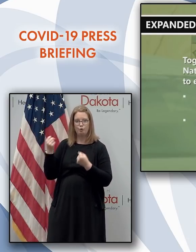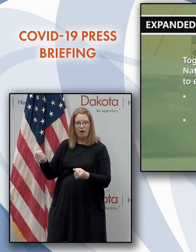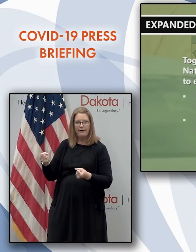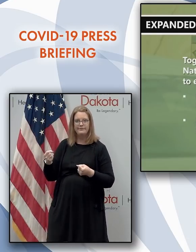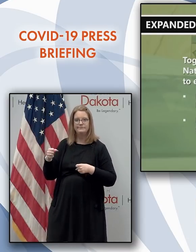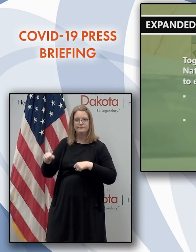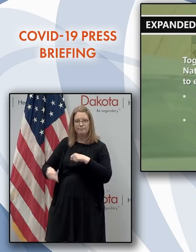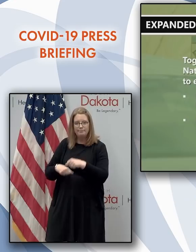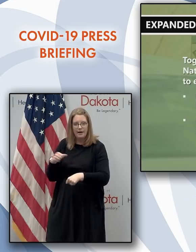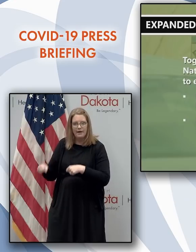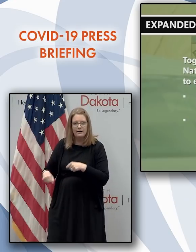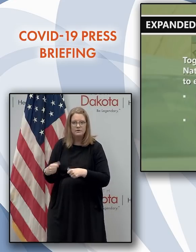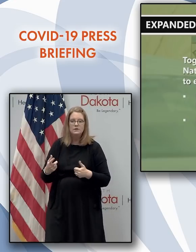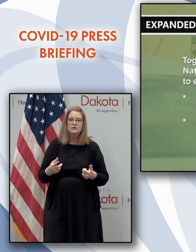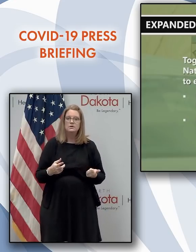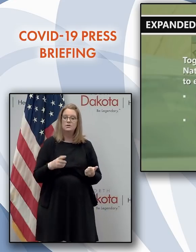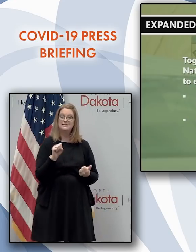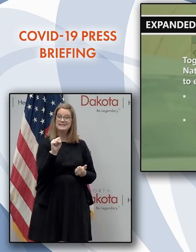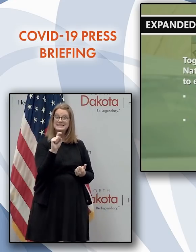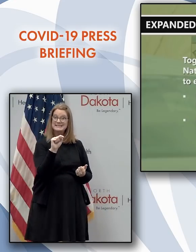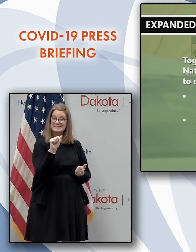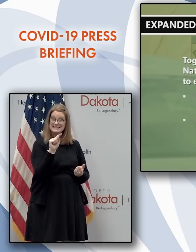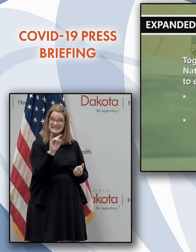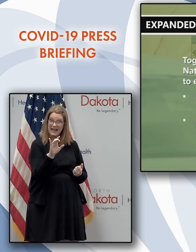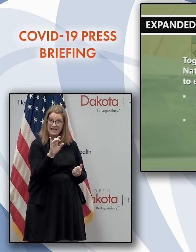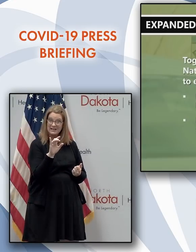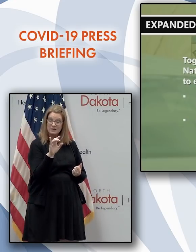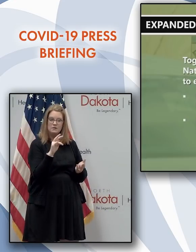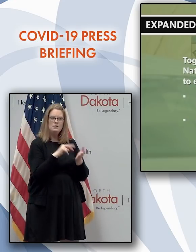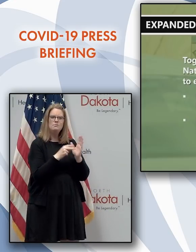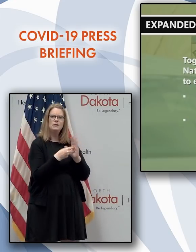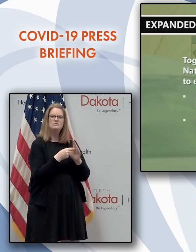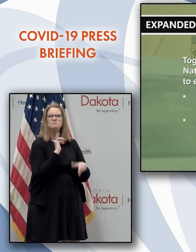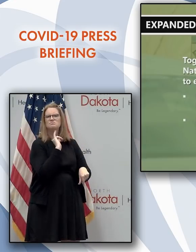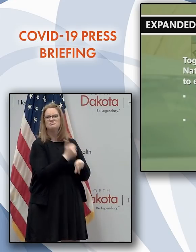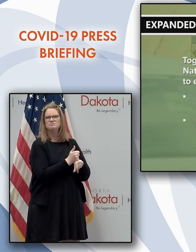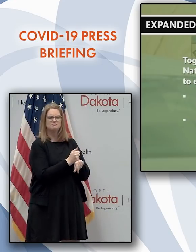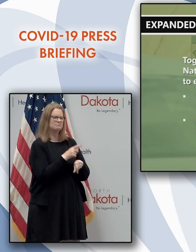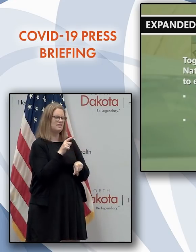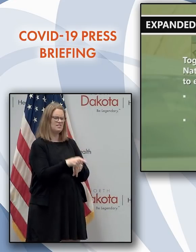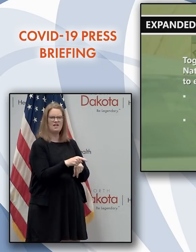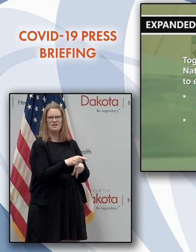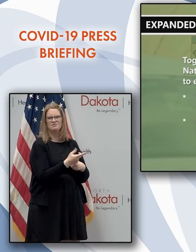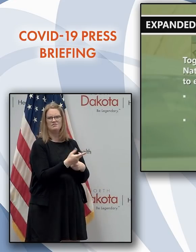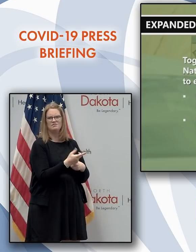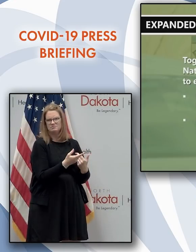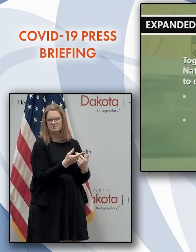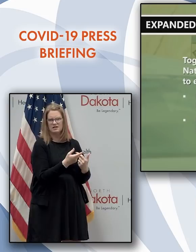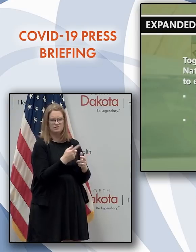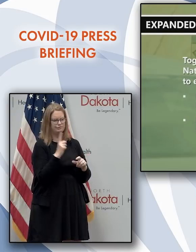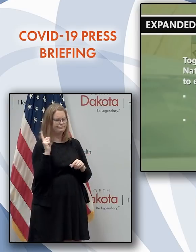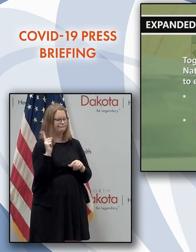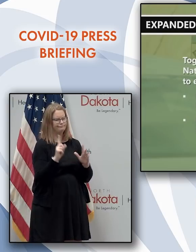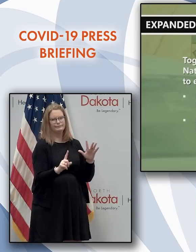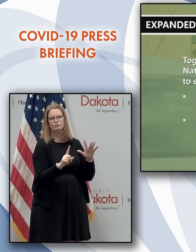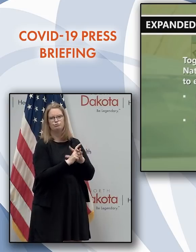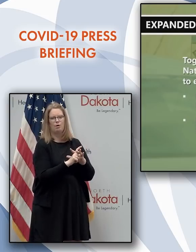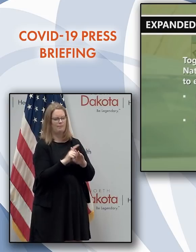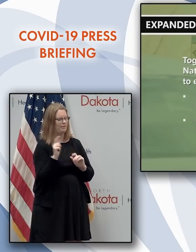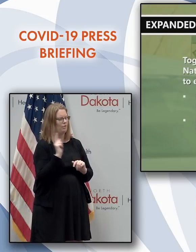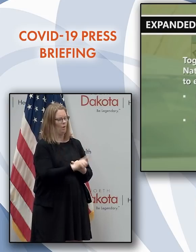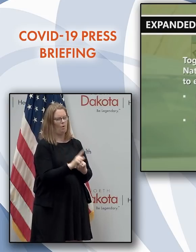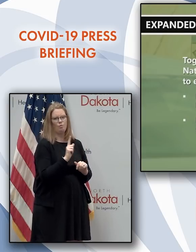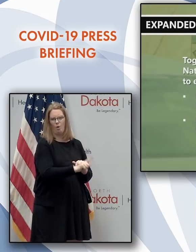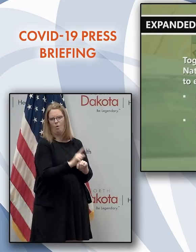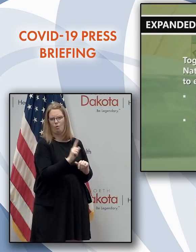site, we are talking about a physical location that's going to be established. Other states have done this. We think it's a good practice.